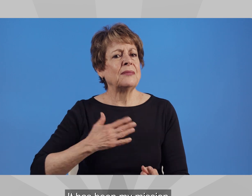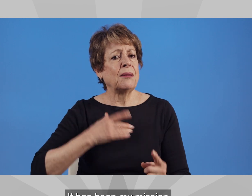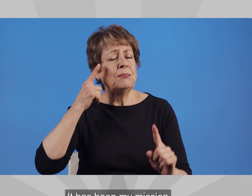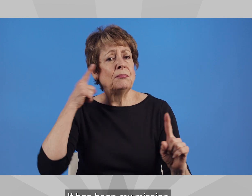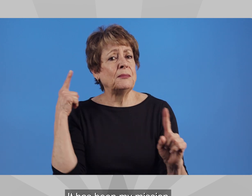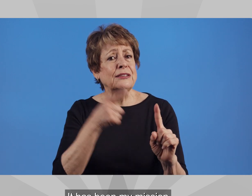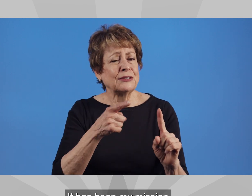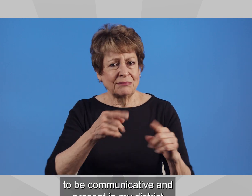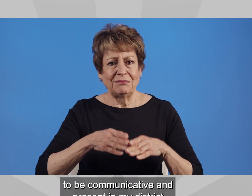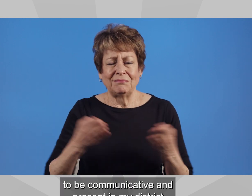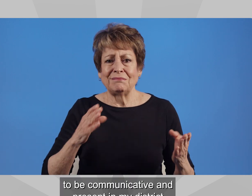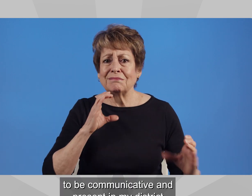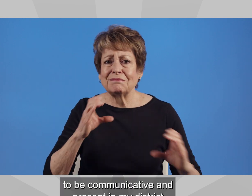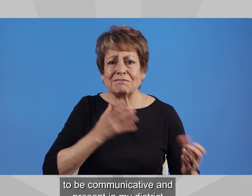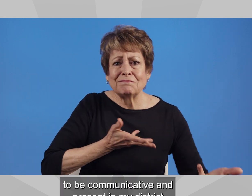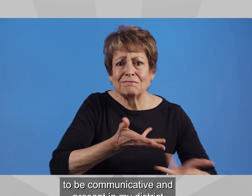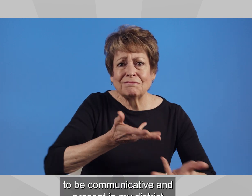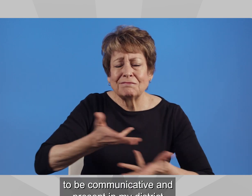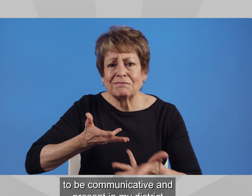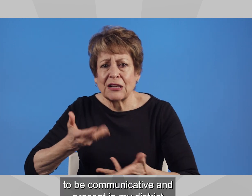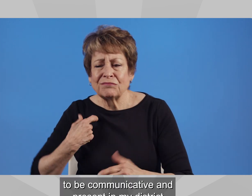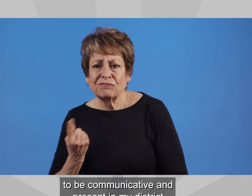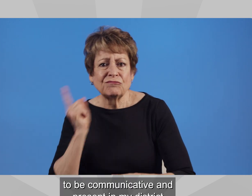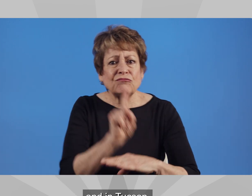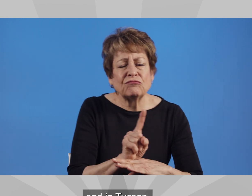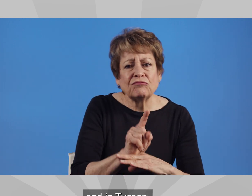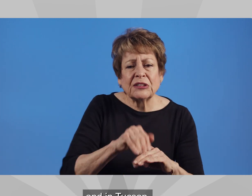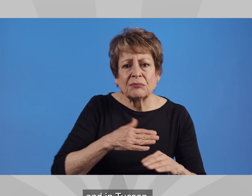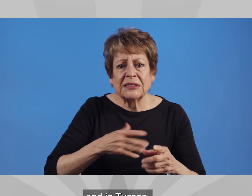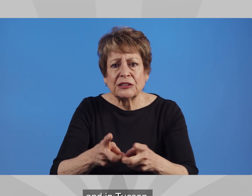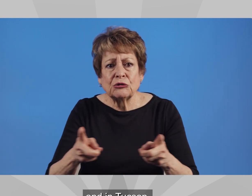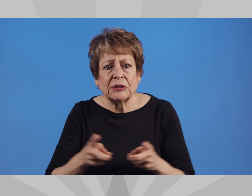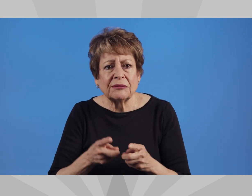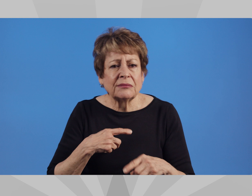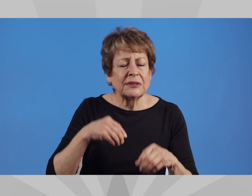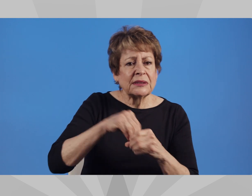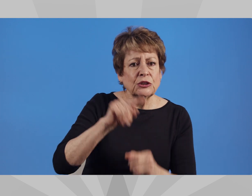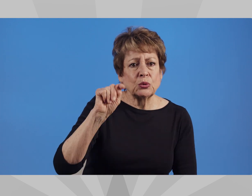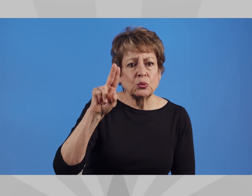It has been my mission to be communicative and present in my district and in Tucson.